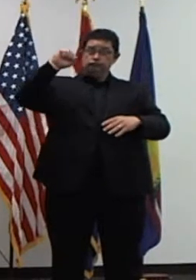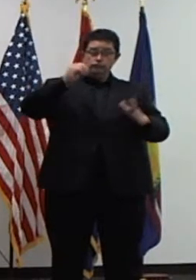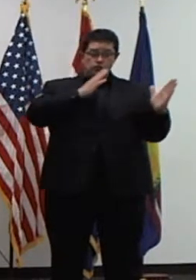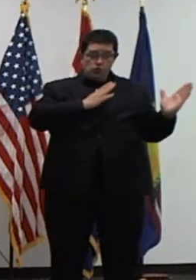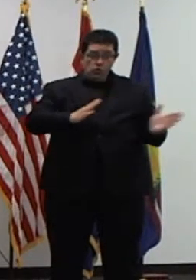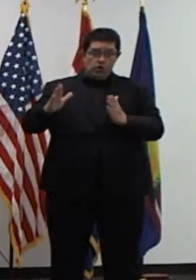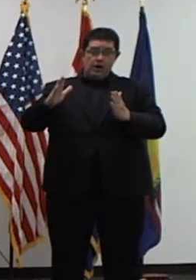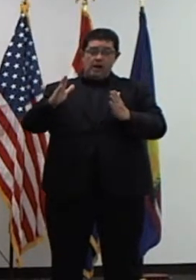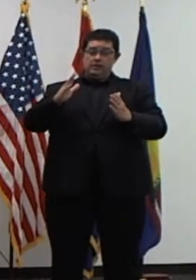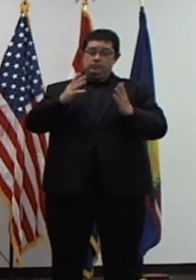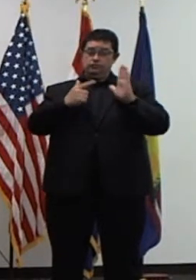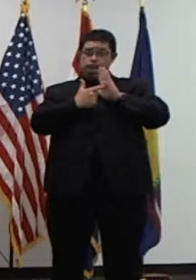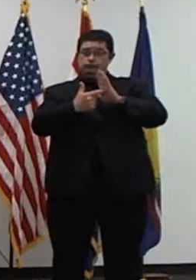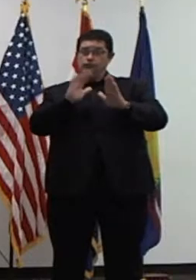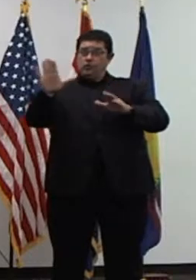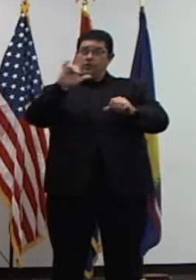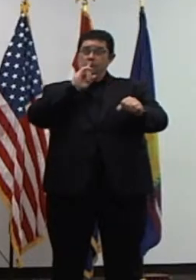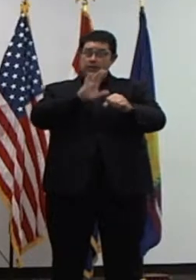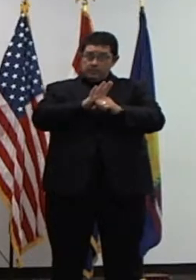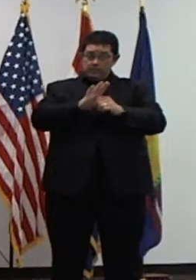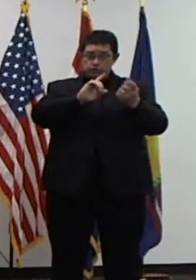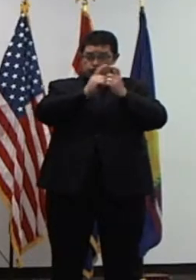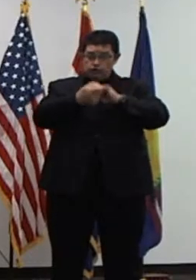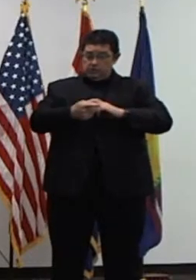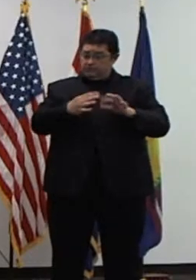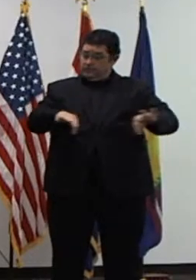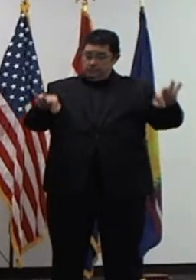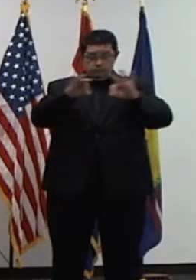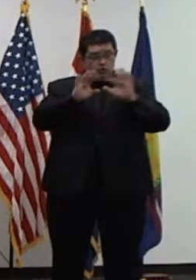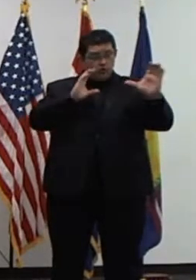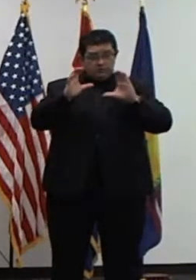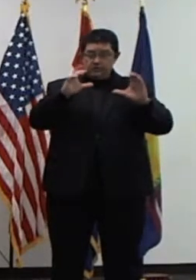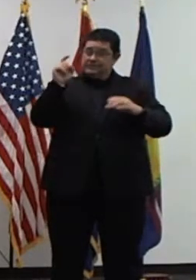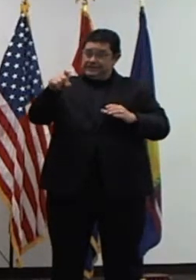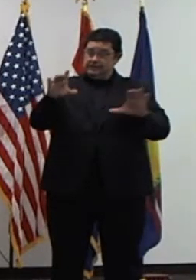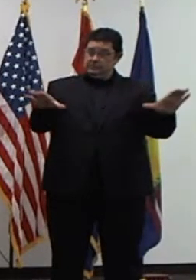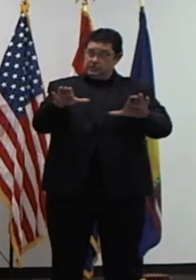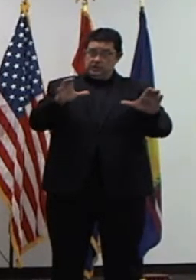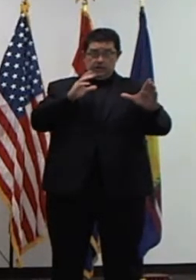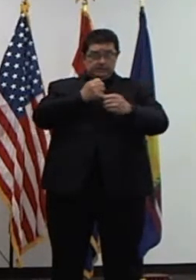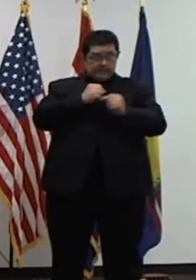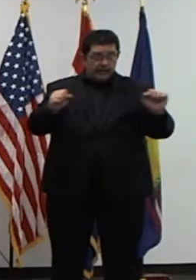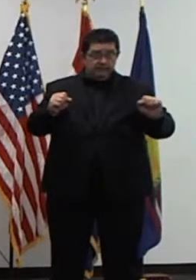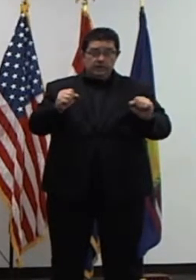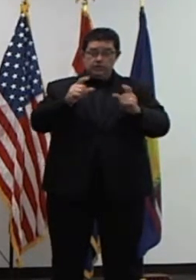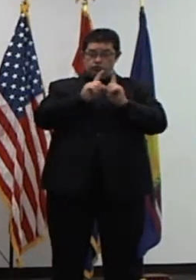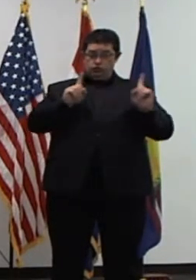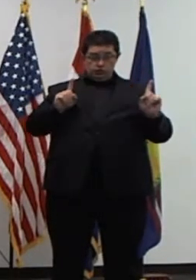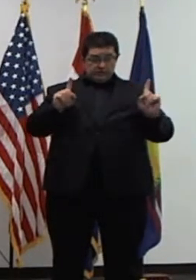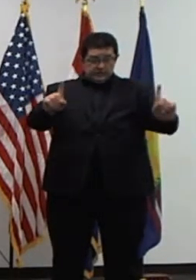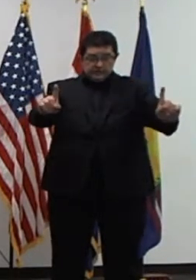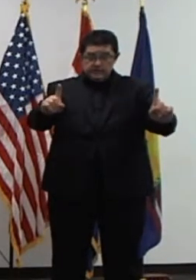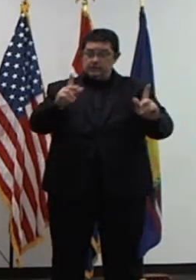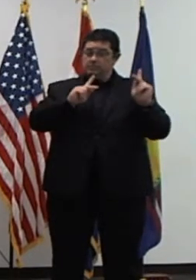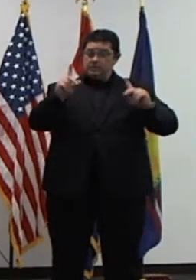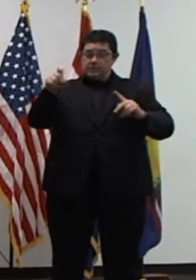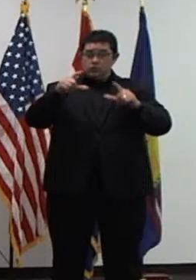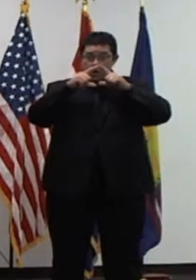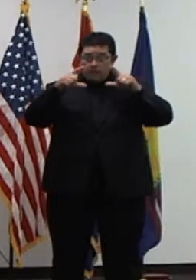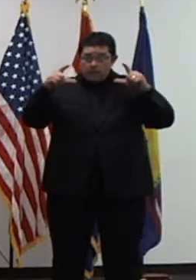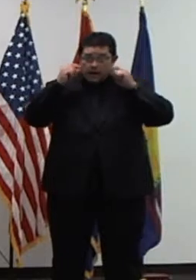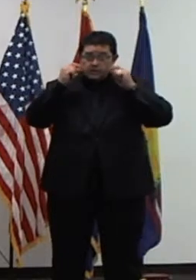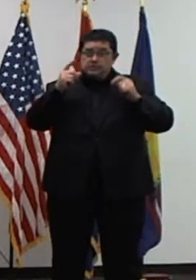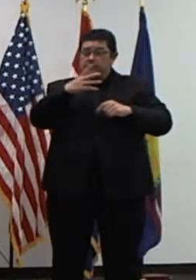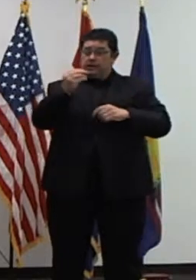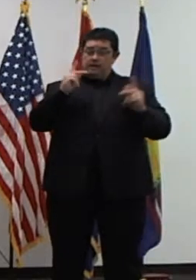their commitment to change. It's a very important conversation to have. It needs to be done safely. It needs to be done with social distancing. People need to wear a mask, and people